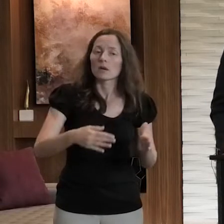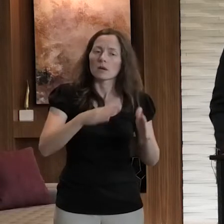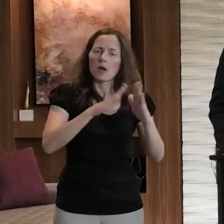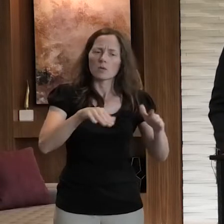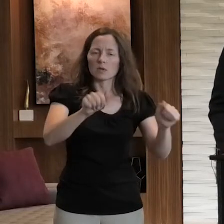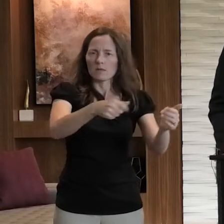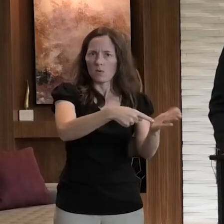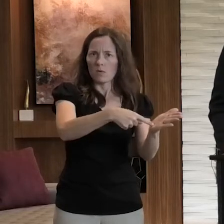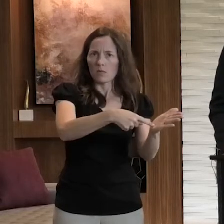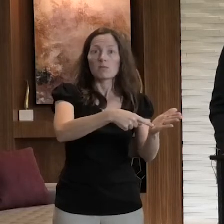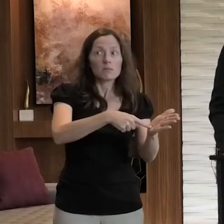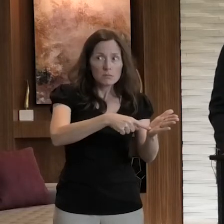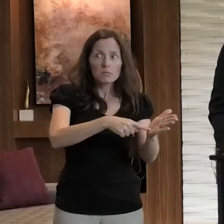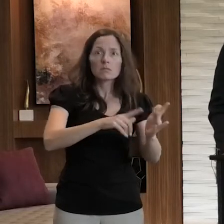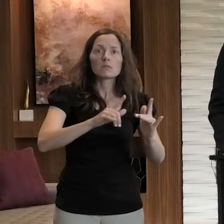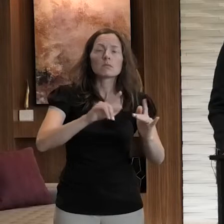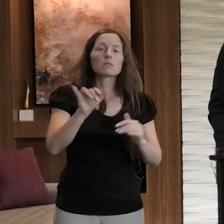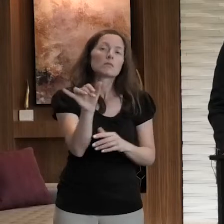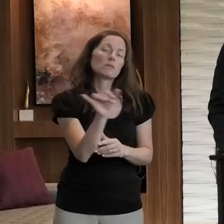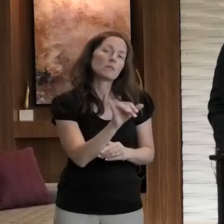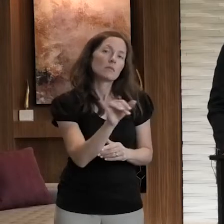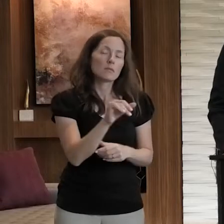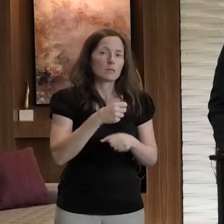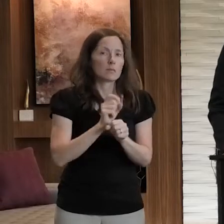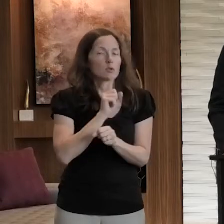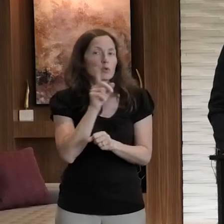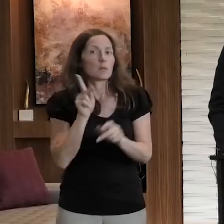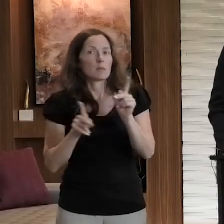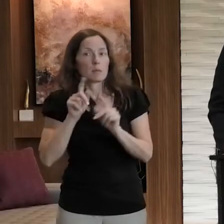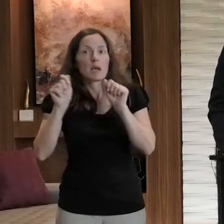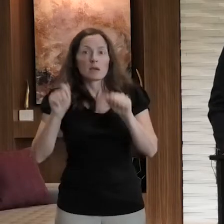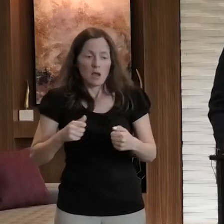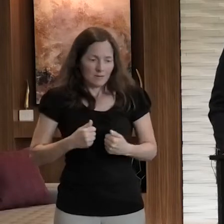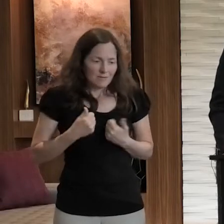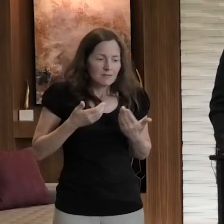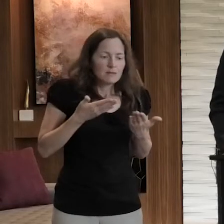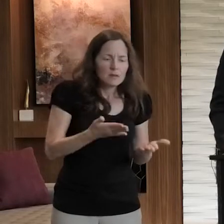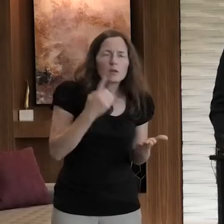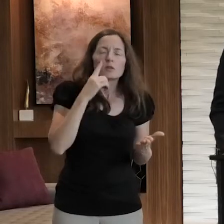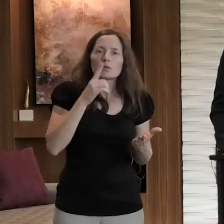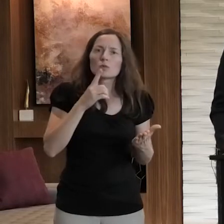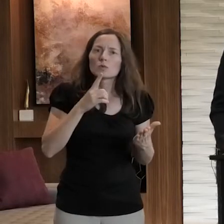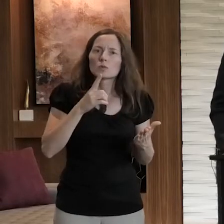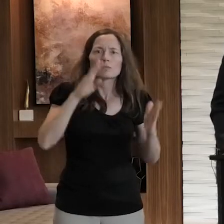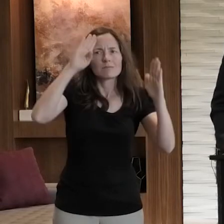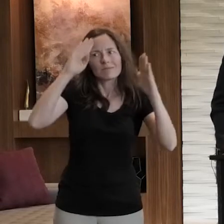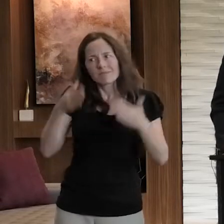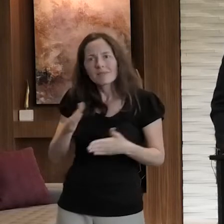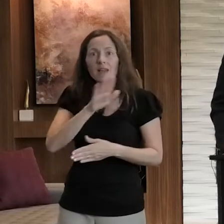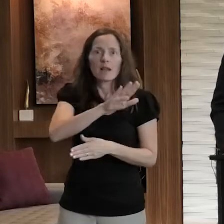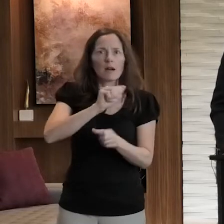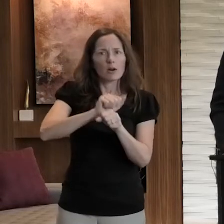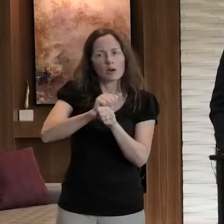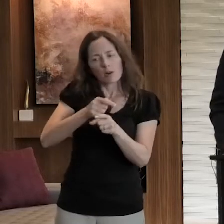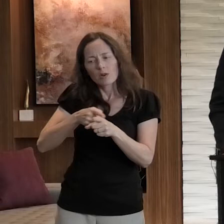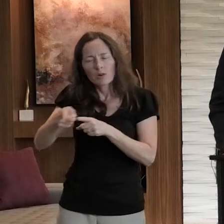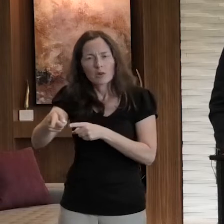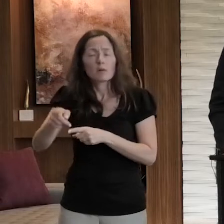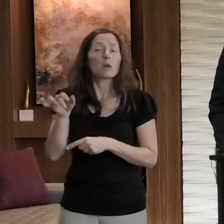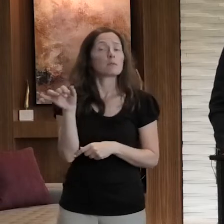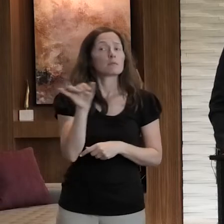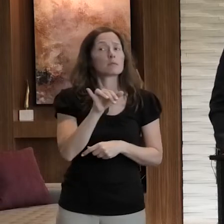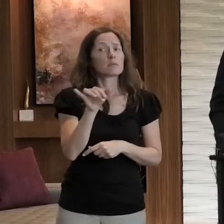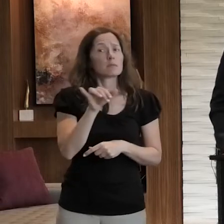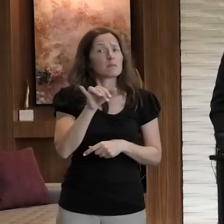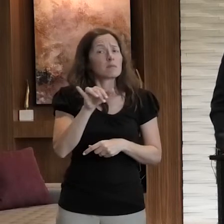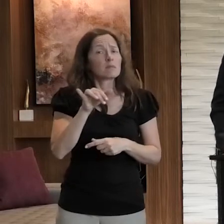and work and growing their careers. And frankly, it's also about things like the environment. When